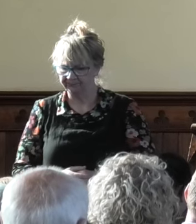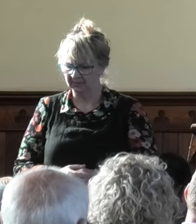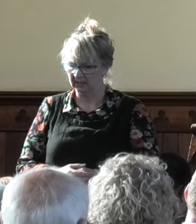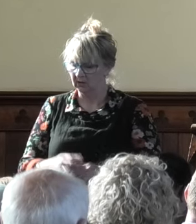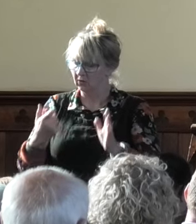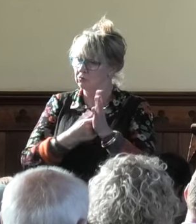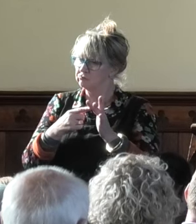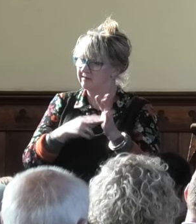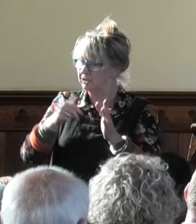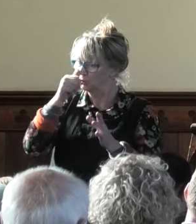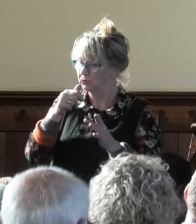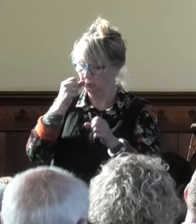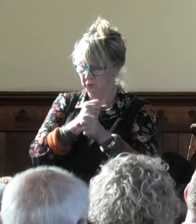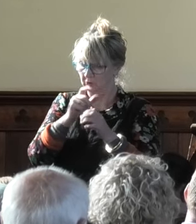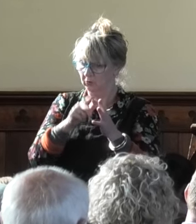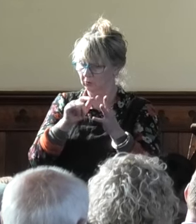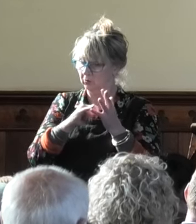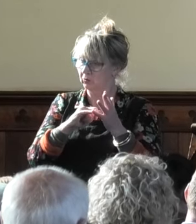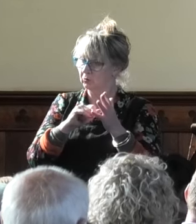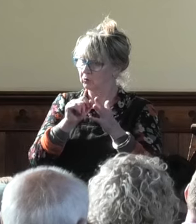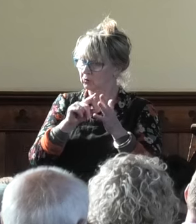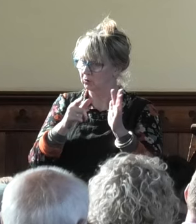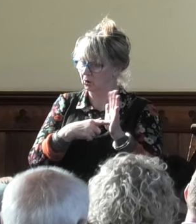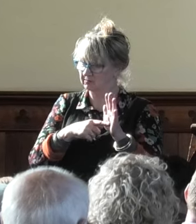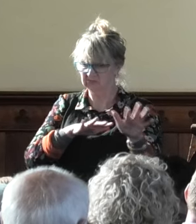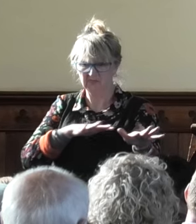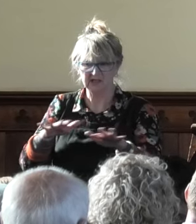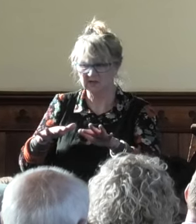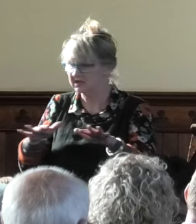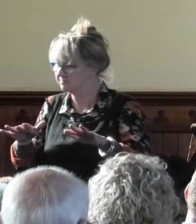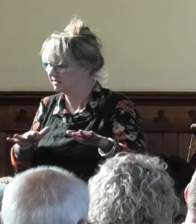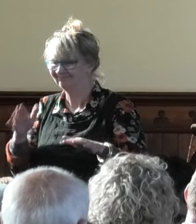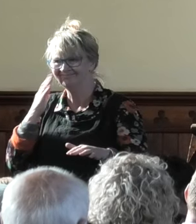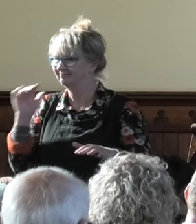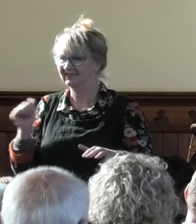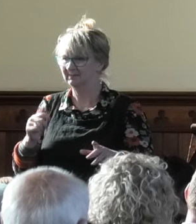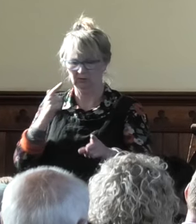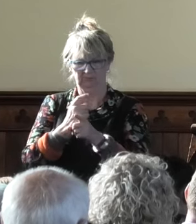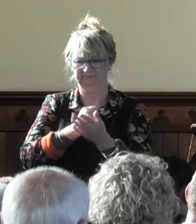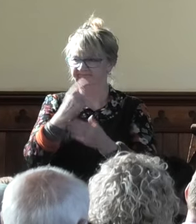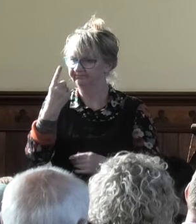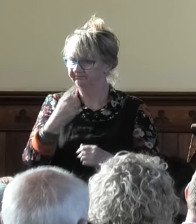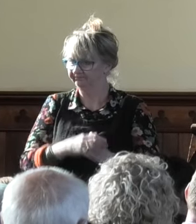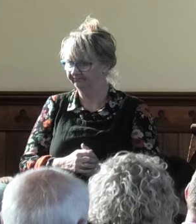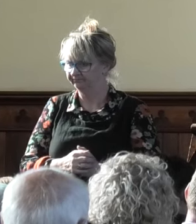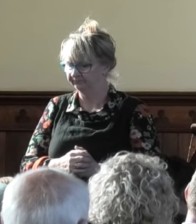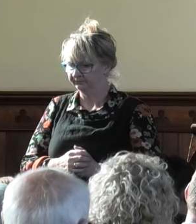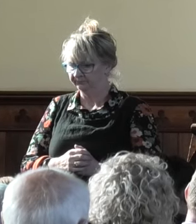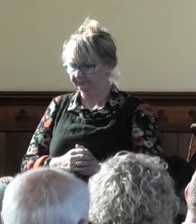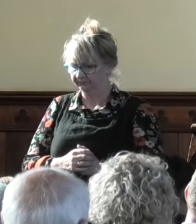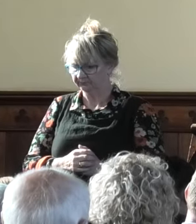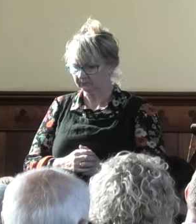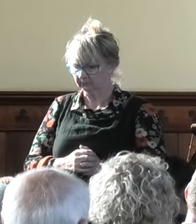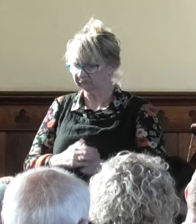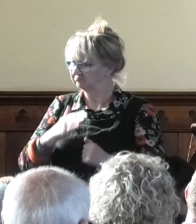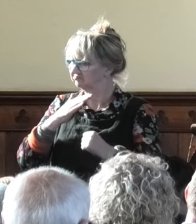was all God's doing. If busyness ever made us right with God, then Rinska might well be first in line. But